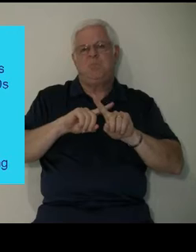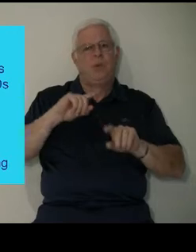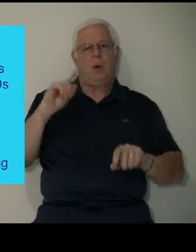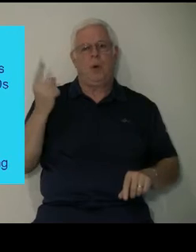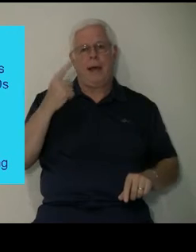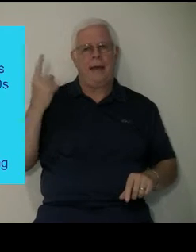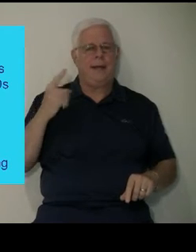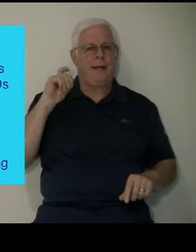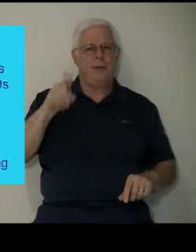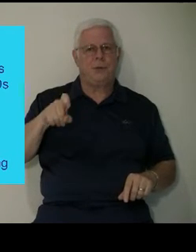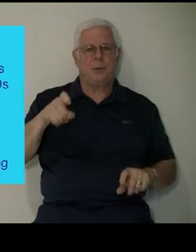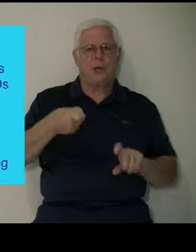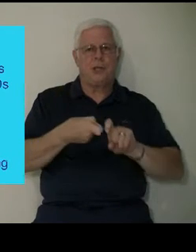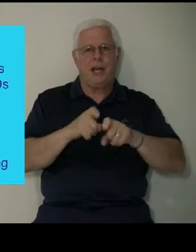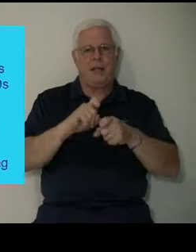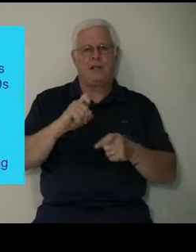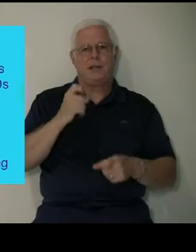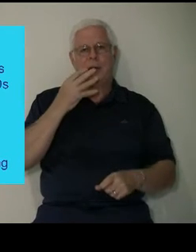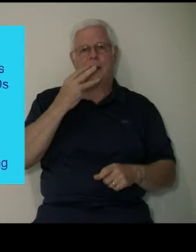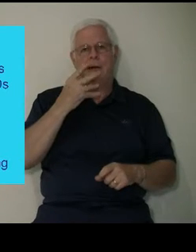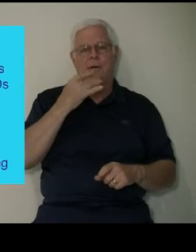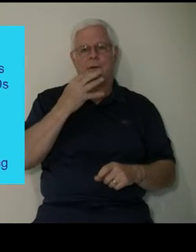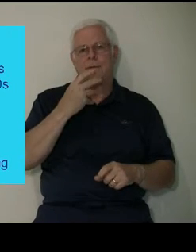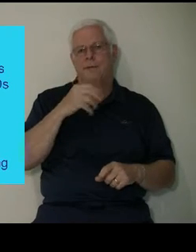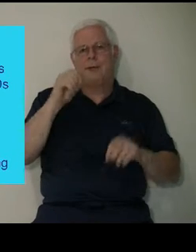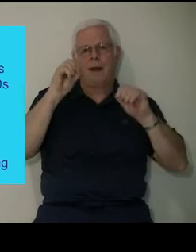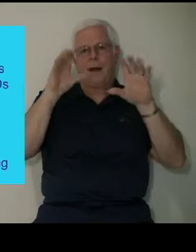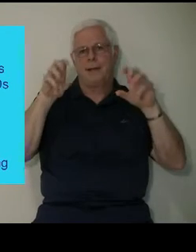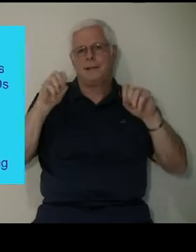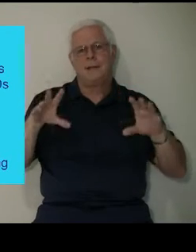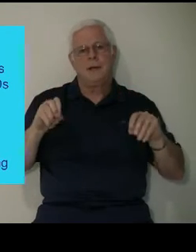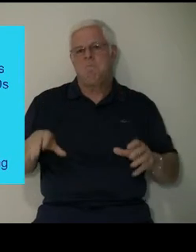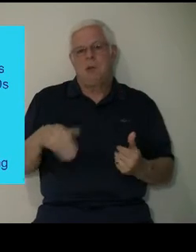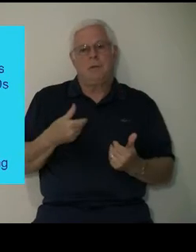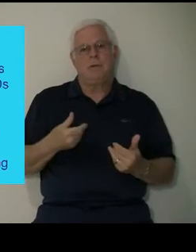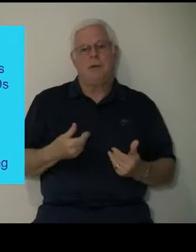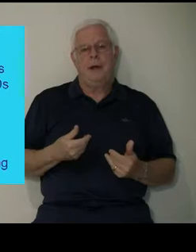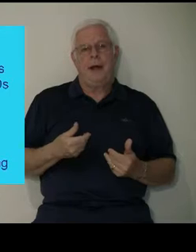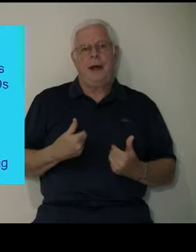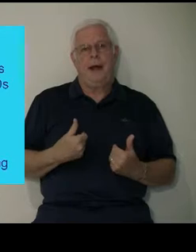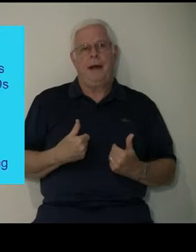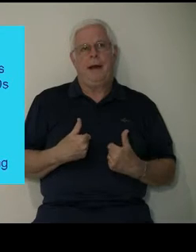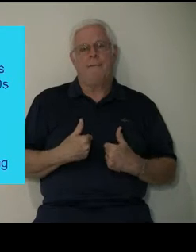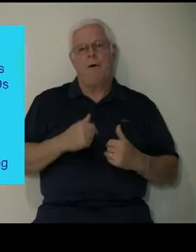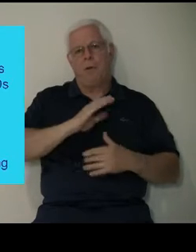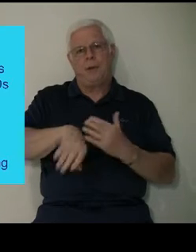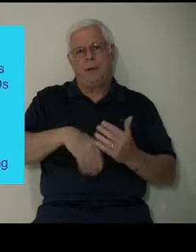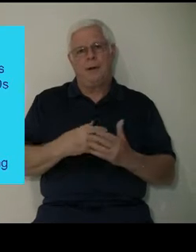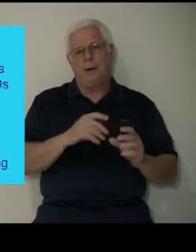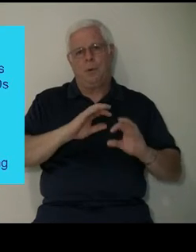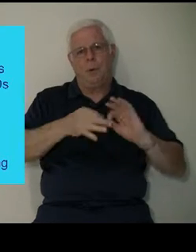You only need to change the color of the lights, and you have all the